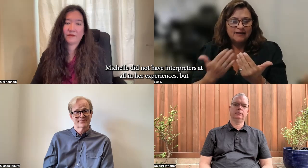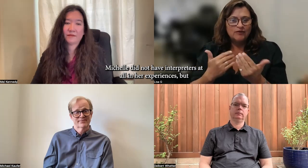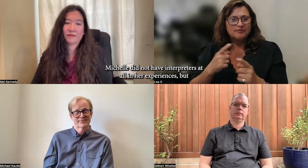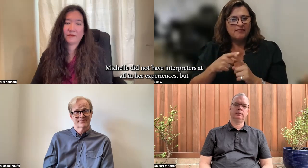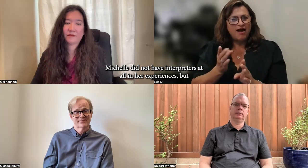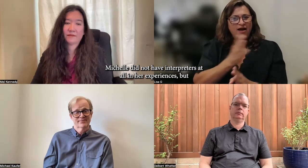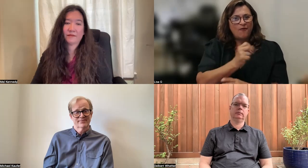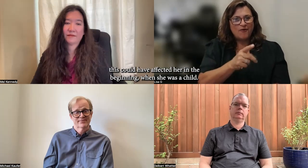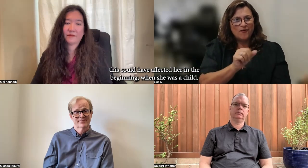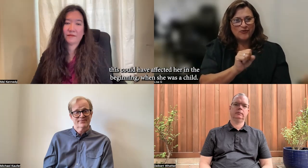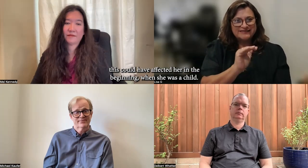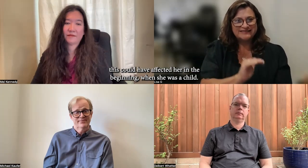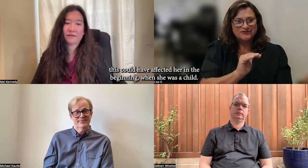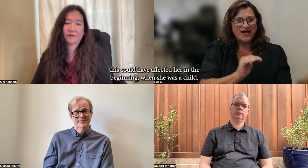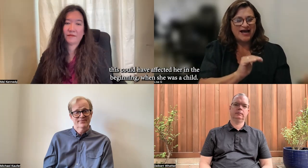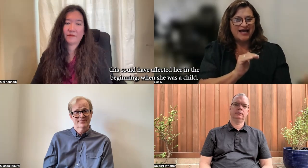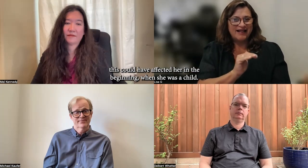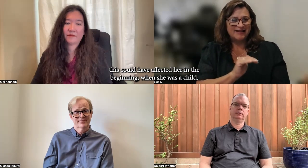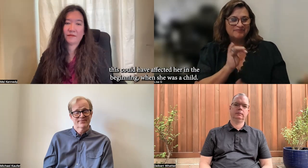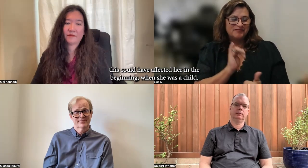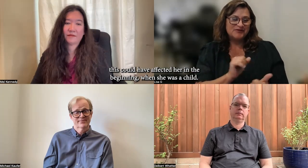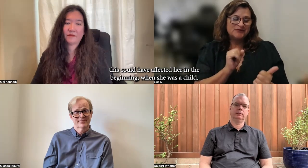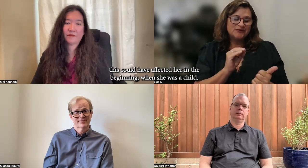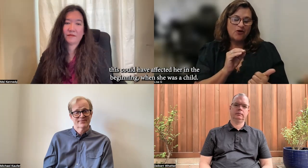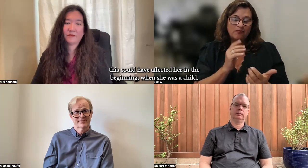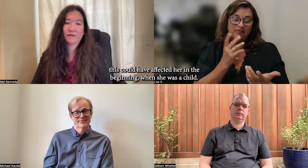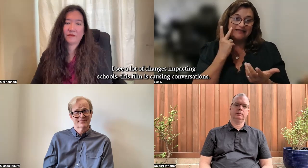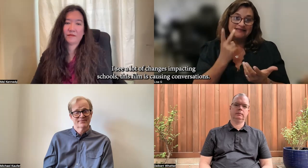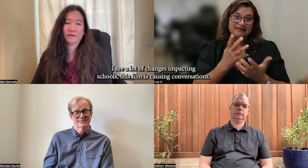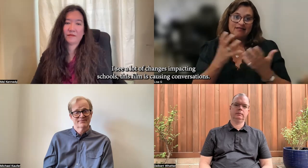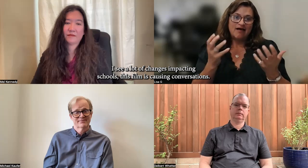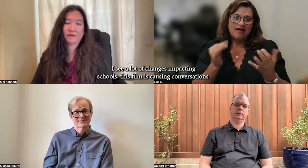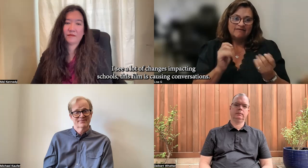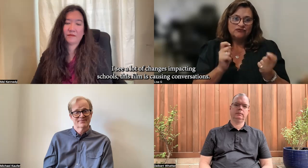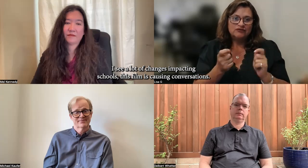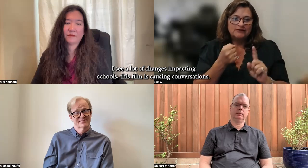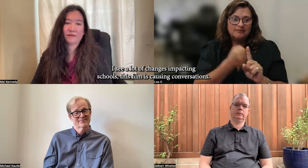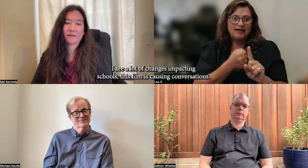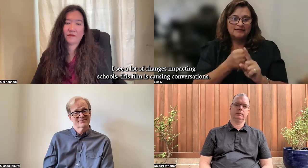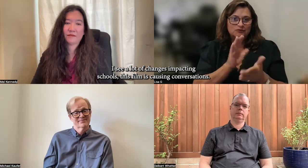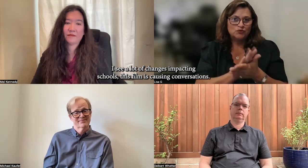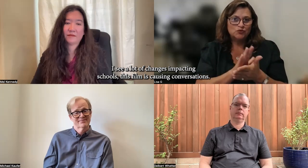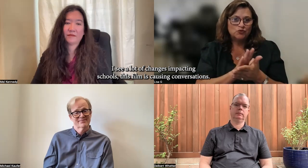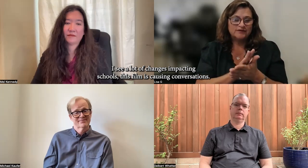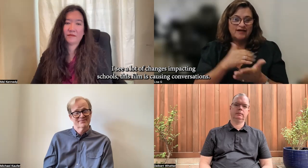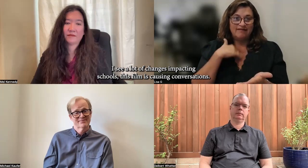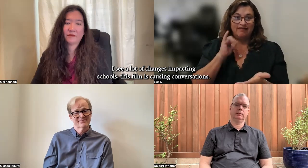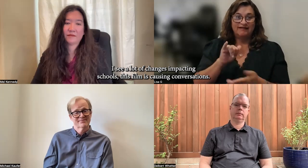experiences, but this could have affected her in the beginning when she was a child. I see a lot of changes impacting schools. This film is